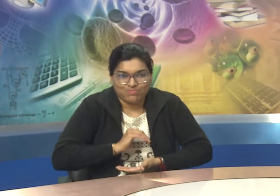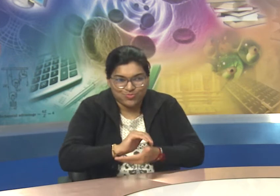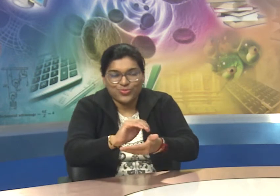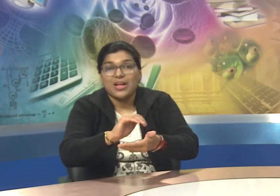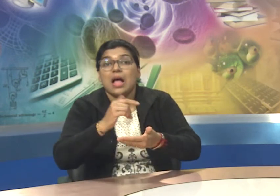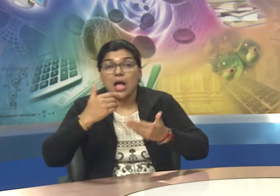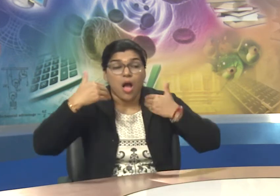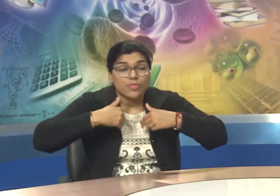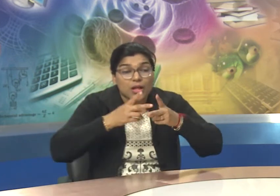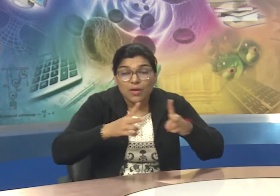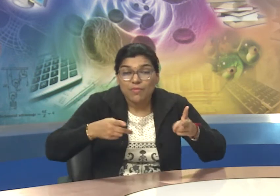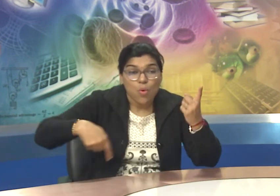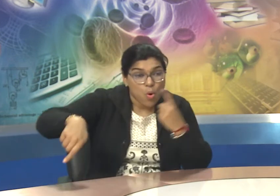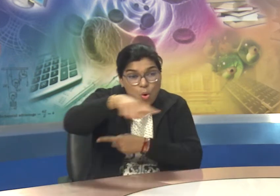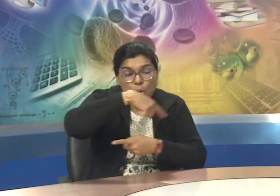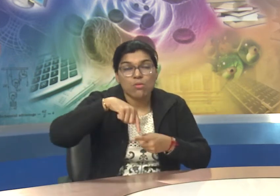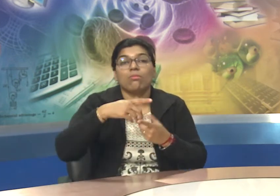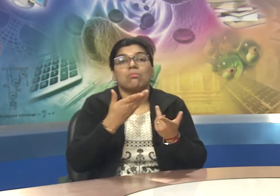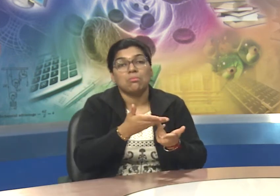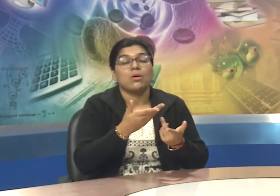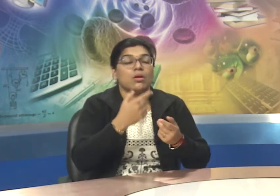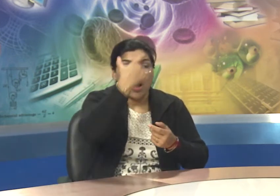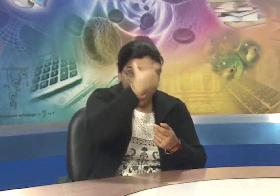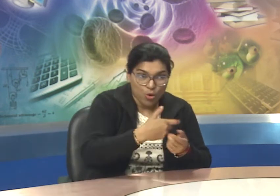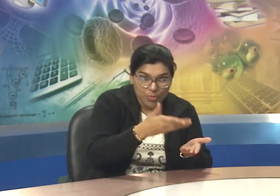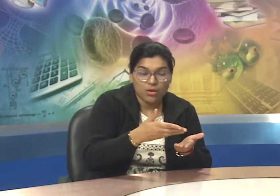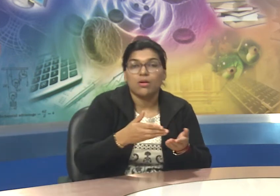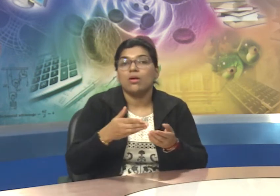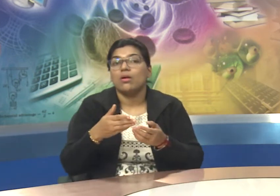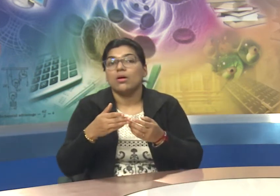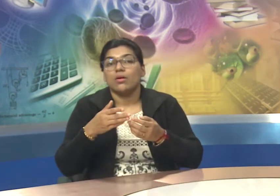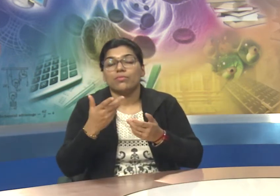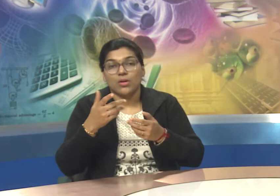make them hatch with the heat of their